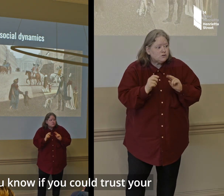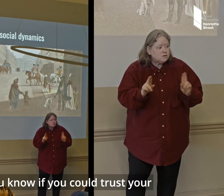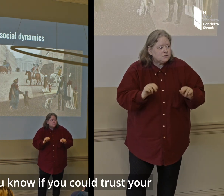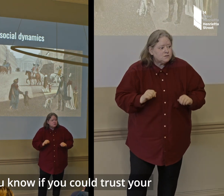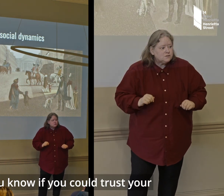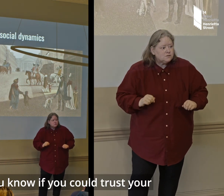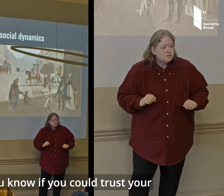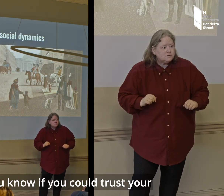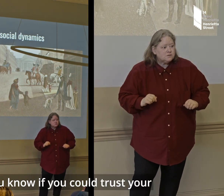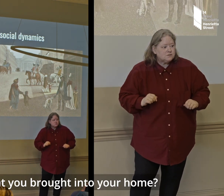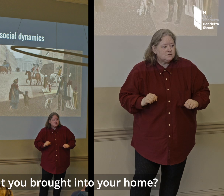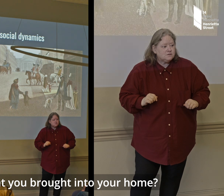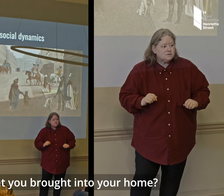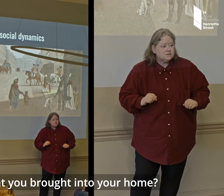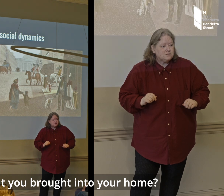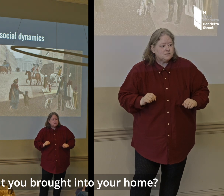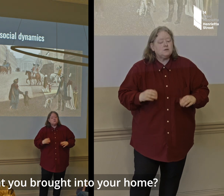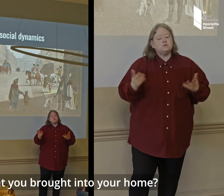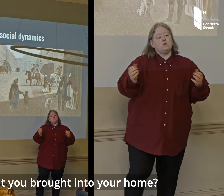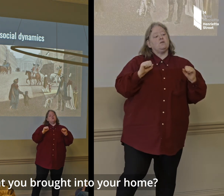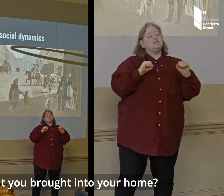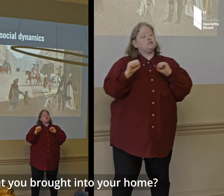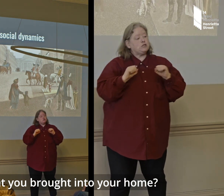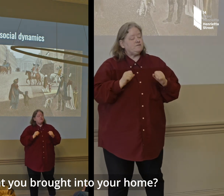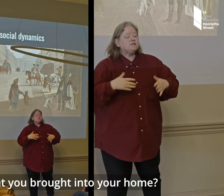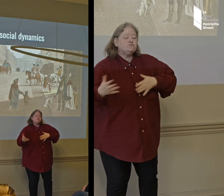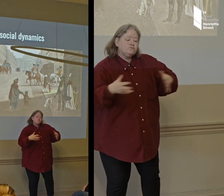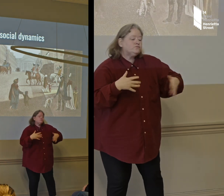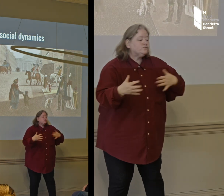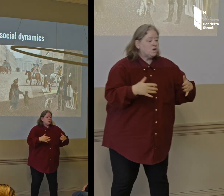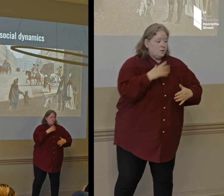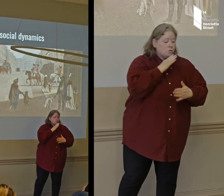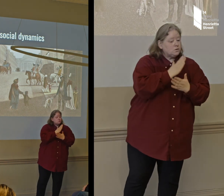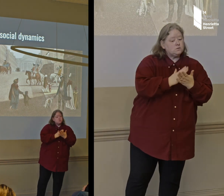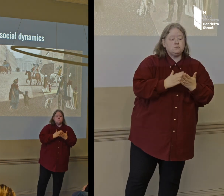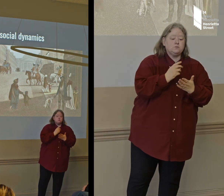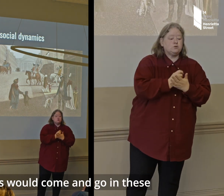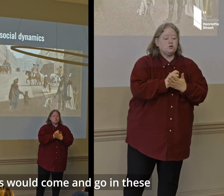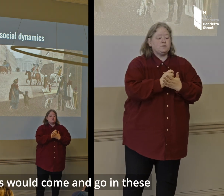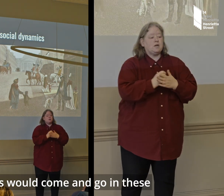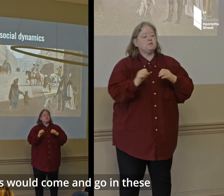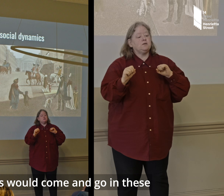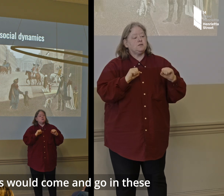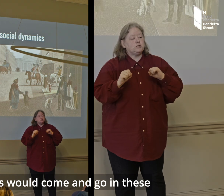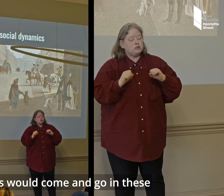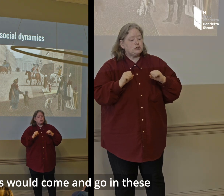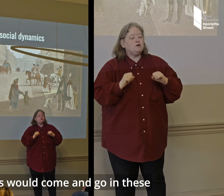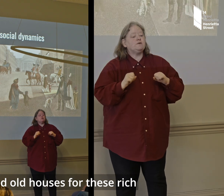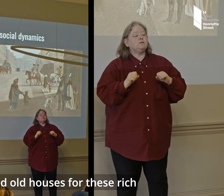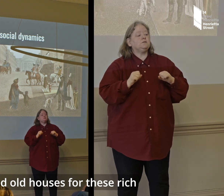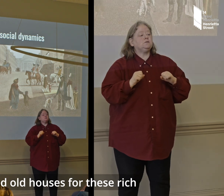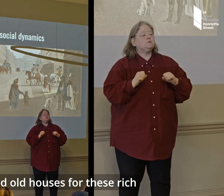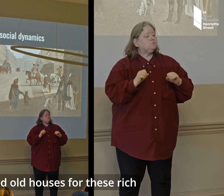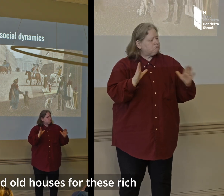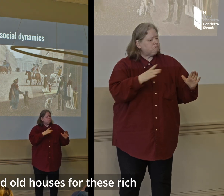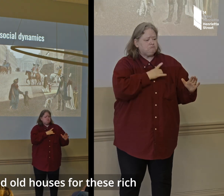How do you know if you could trust your servants that you brought into your home? So servants would come and go in these